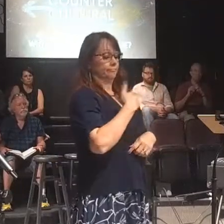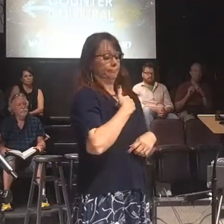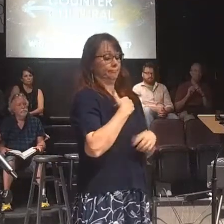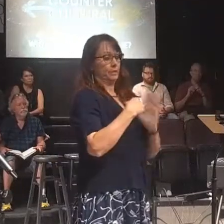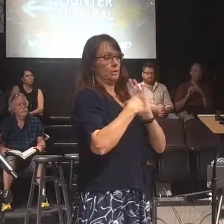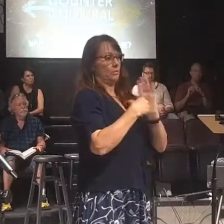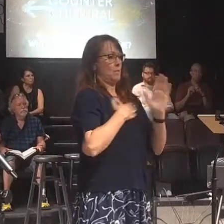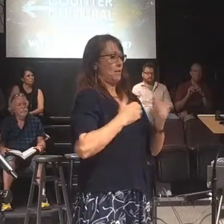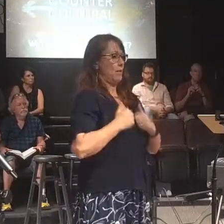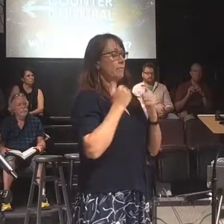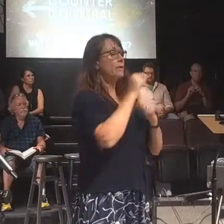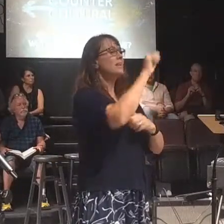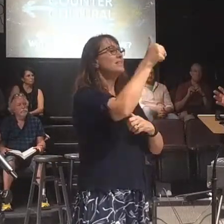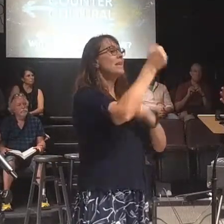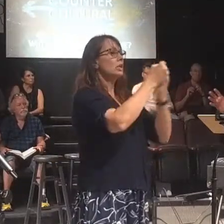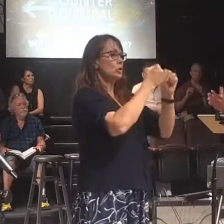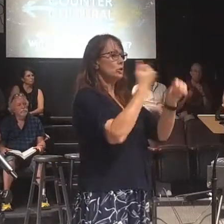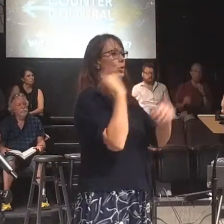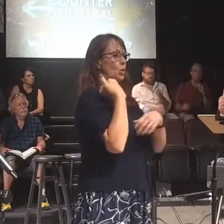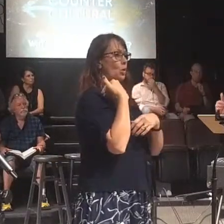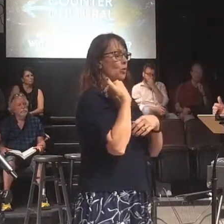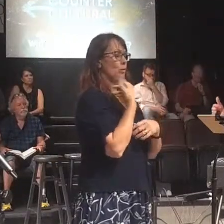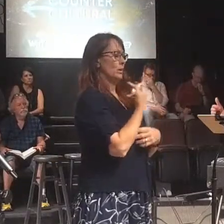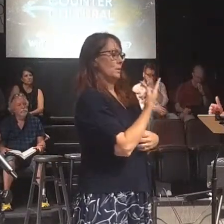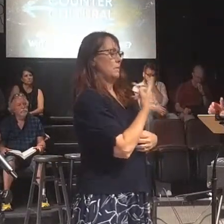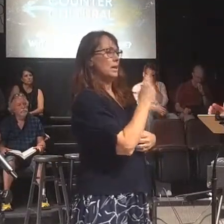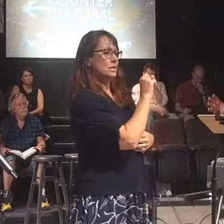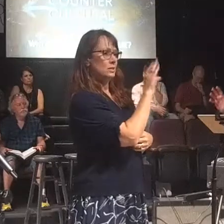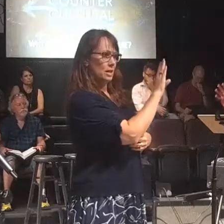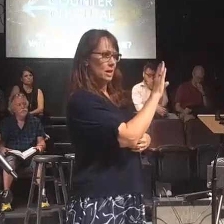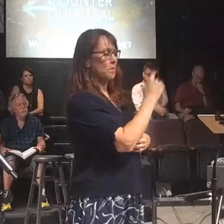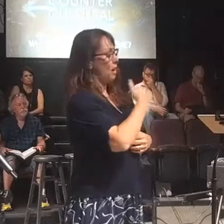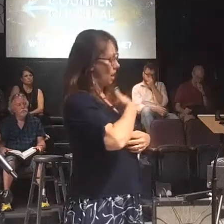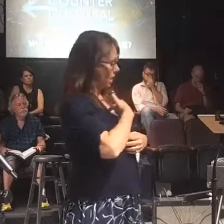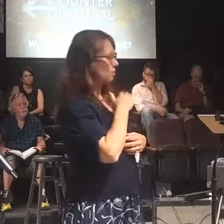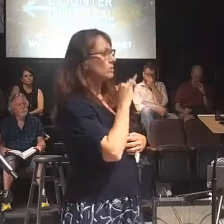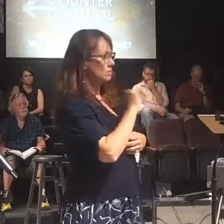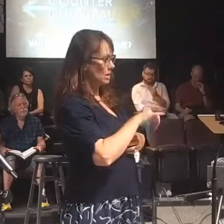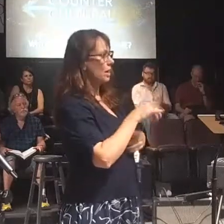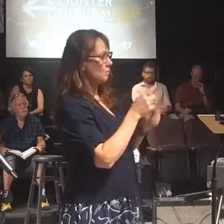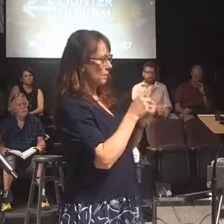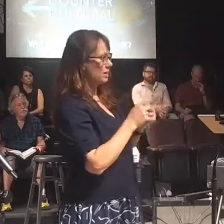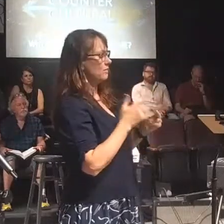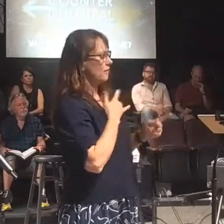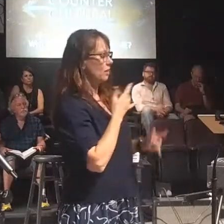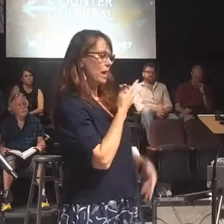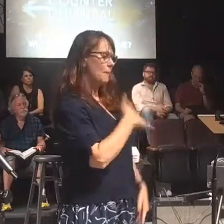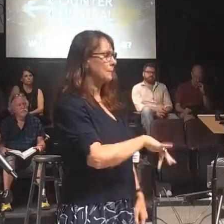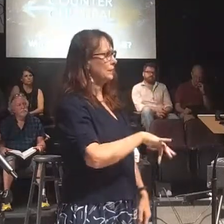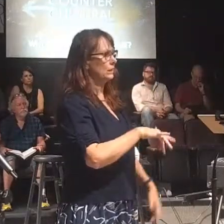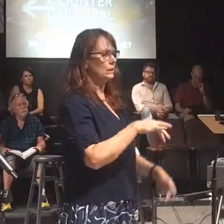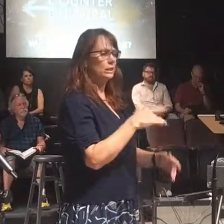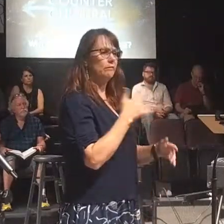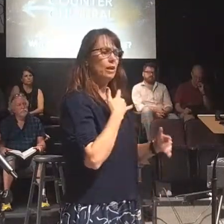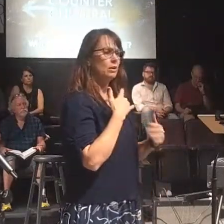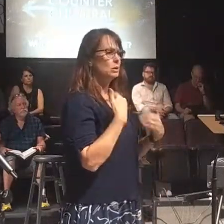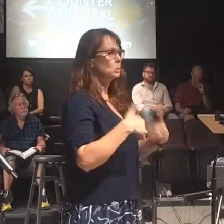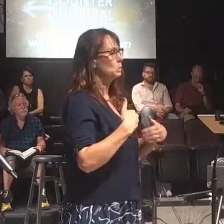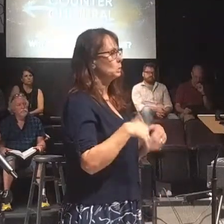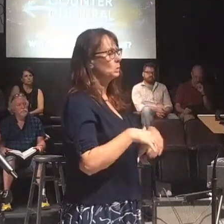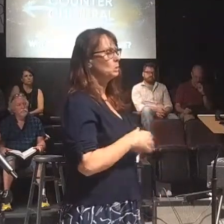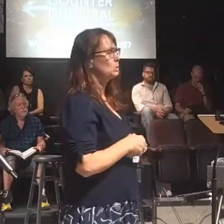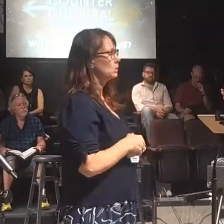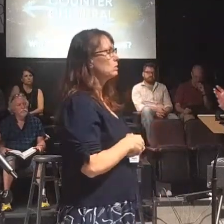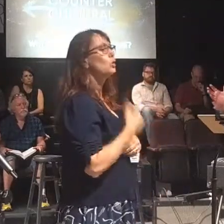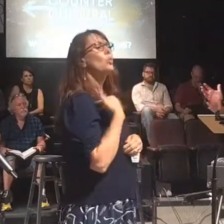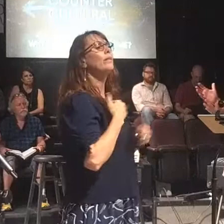I were in a place like that. I was in a place like that when we were in Los Angeles. And outwardly, there was just so much